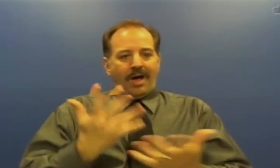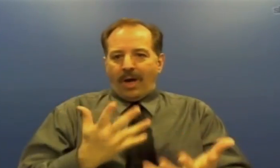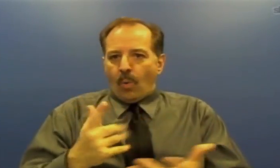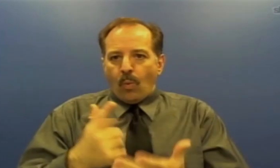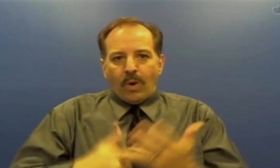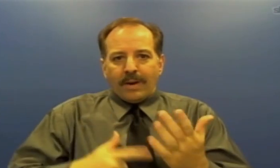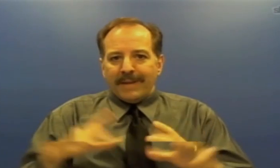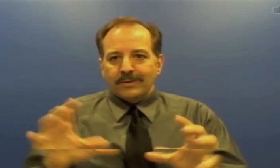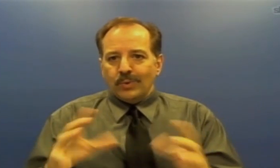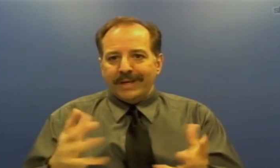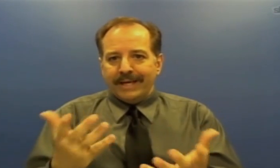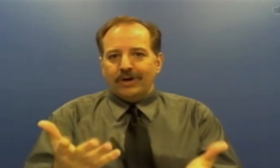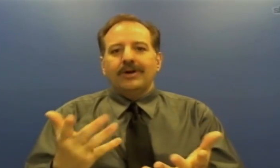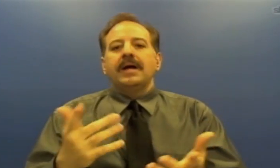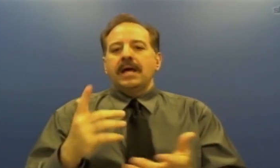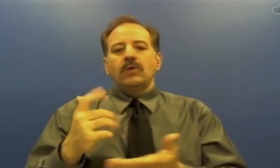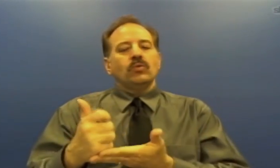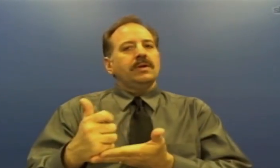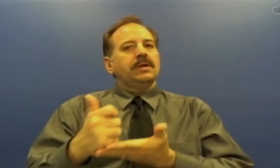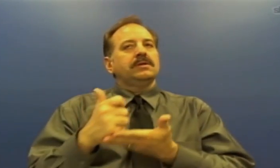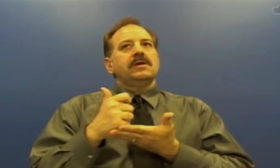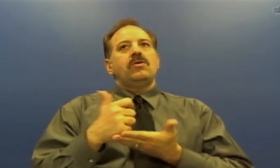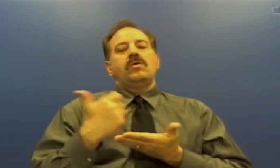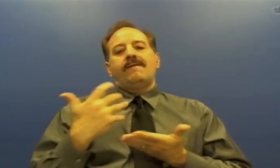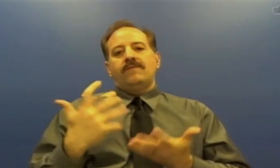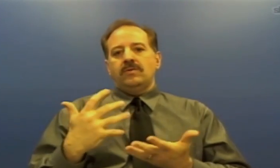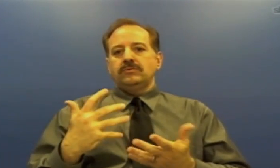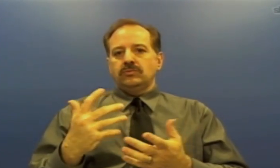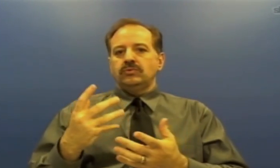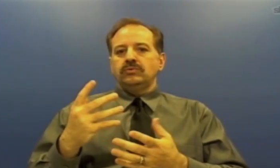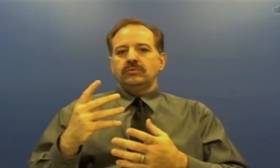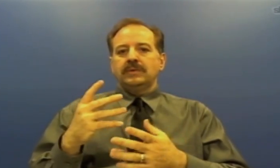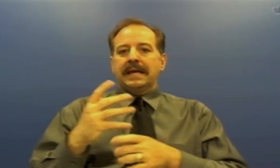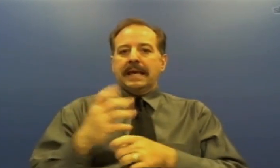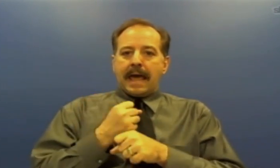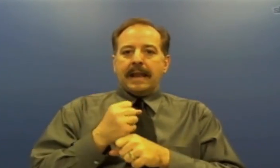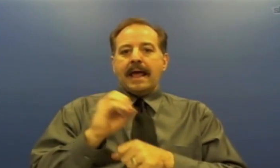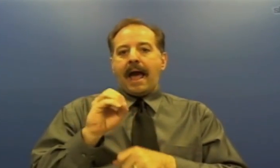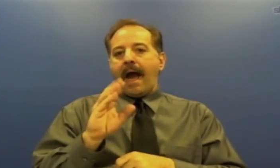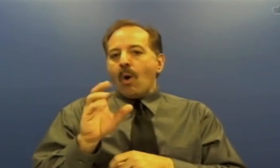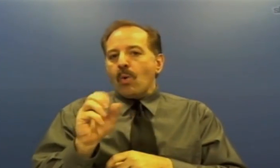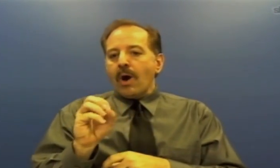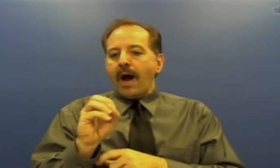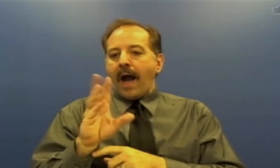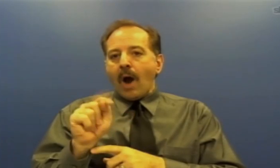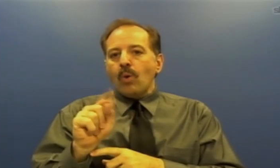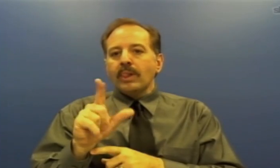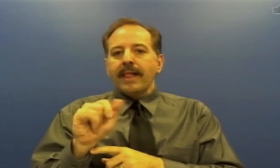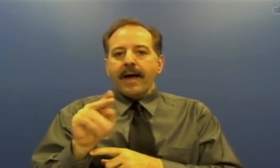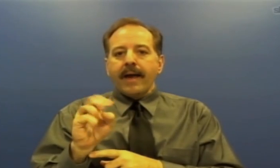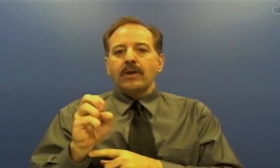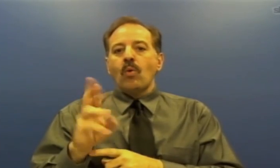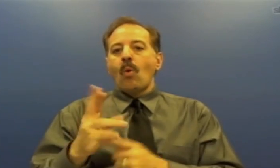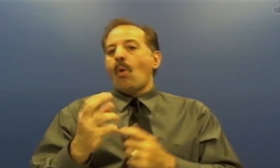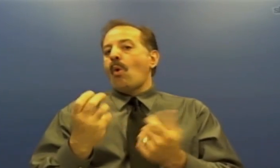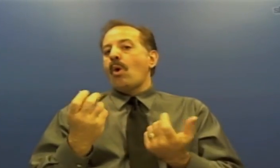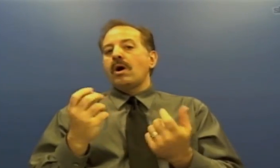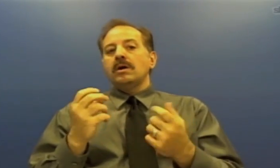can't just suddenly come up on a screen sort of cold and expect to do the best work. We need to have some kind